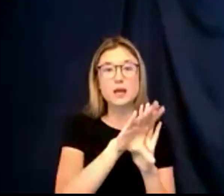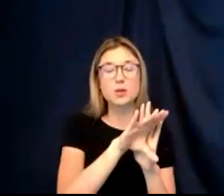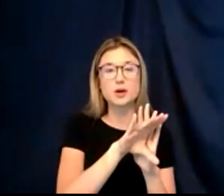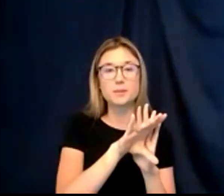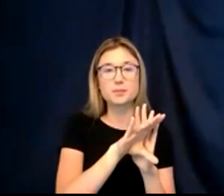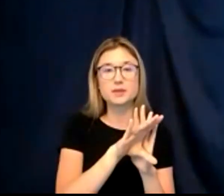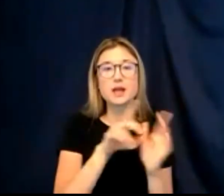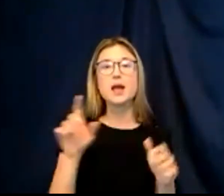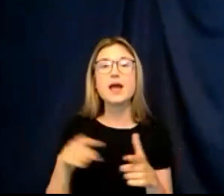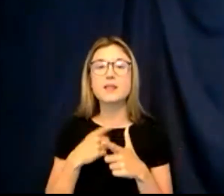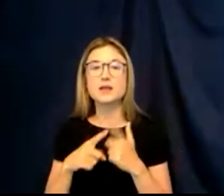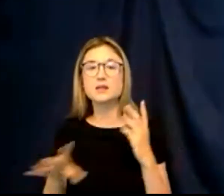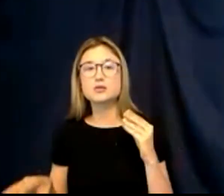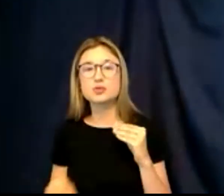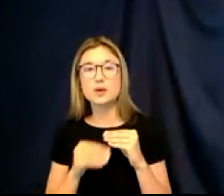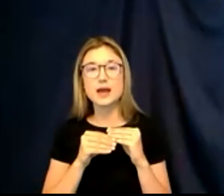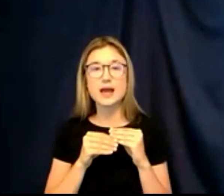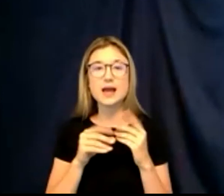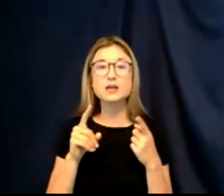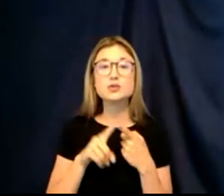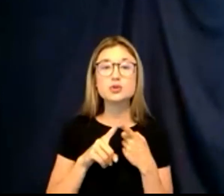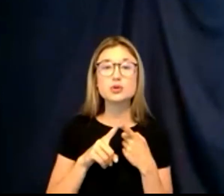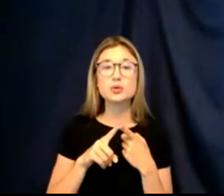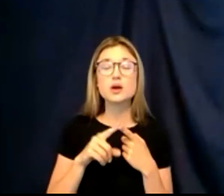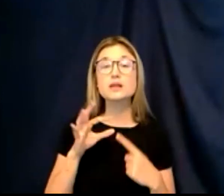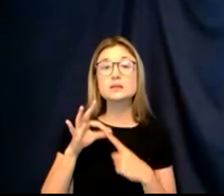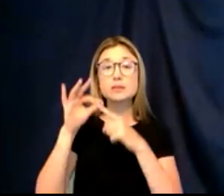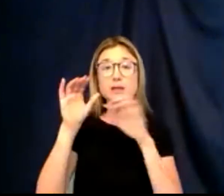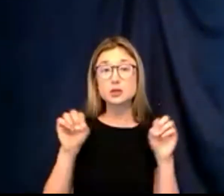the special education councils at the school,